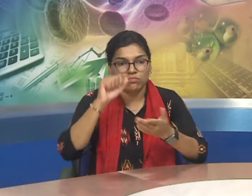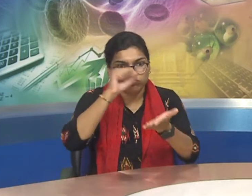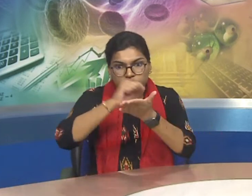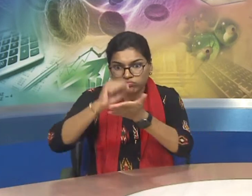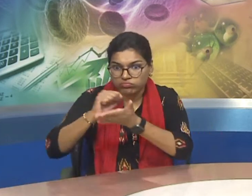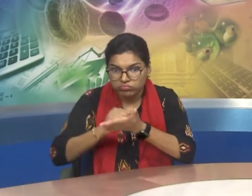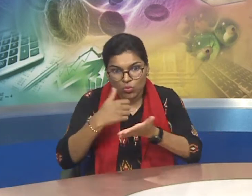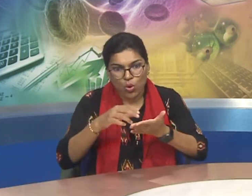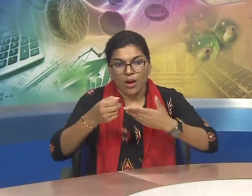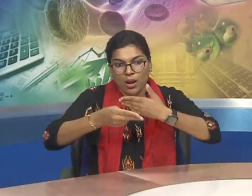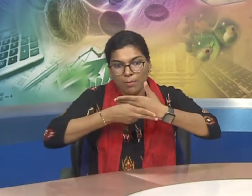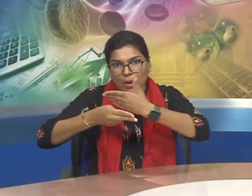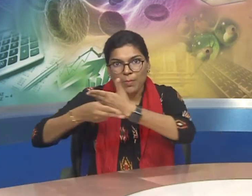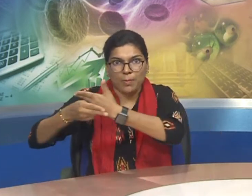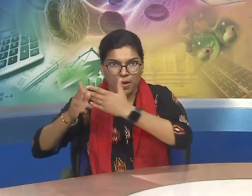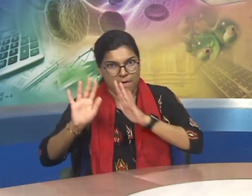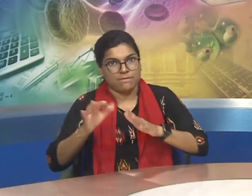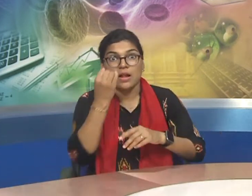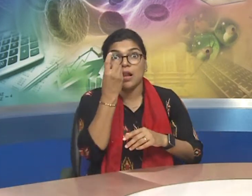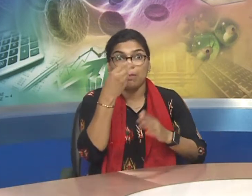then a serial number is given to all the journals.